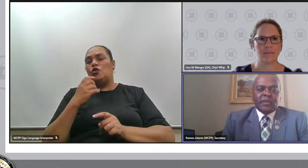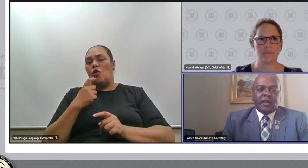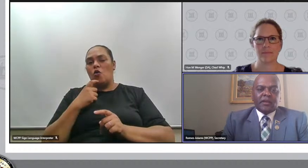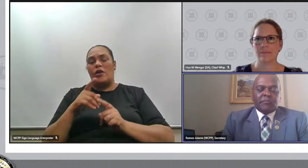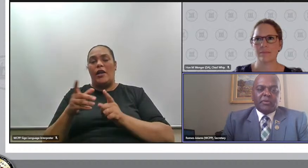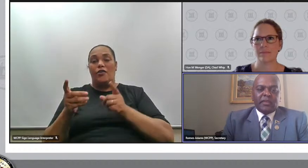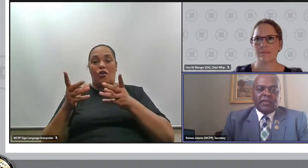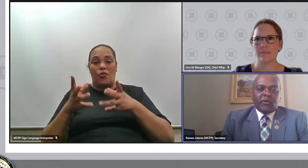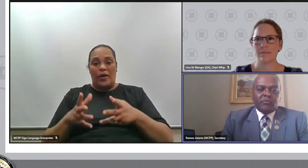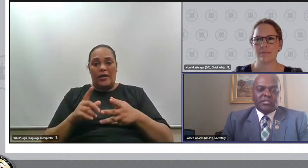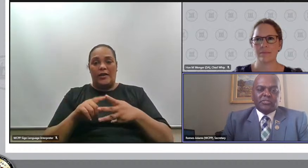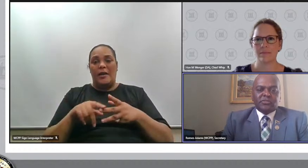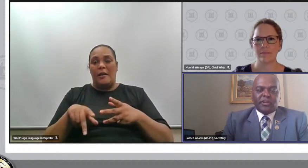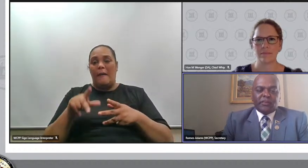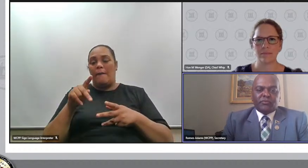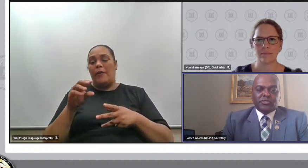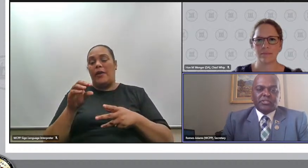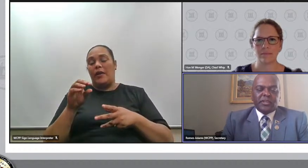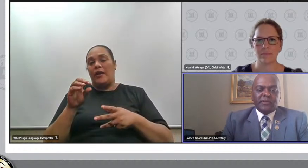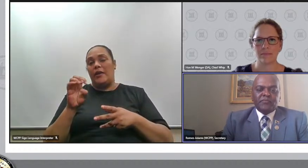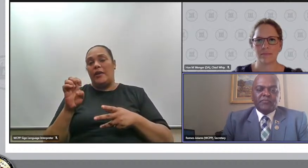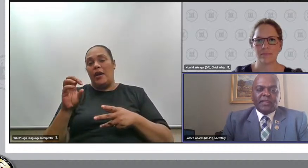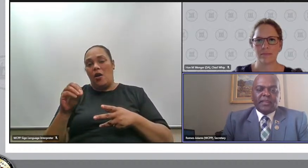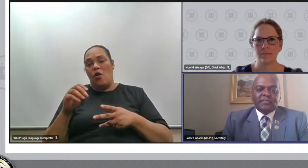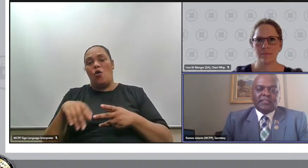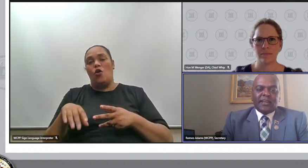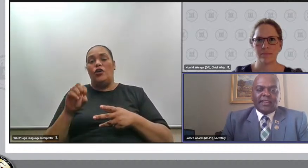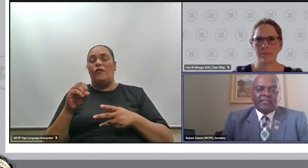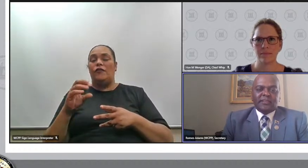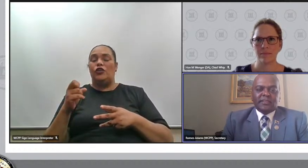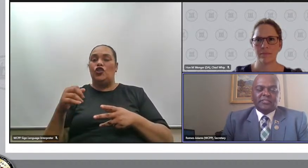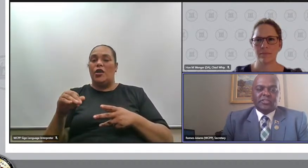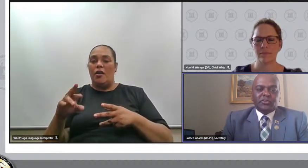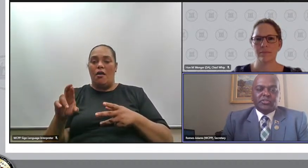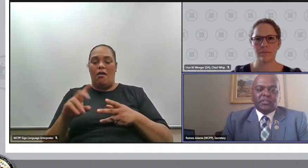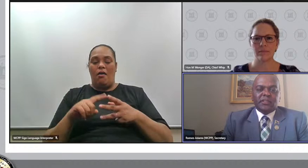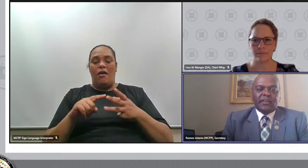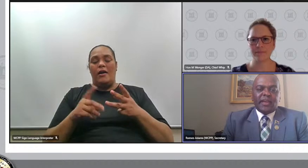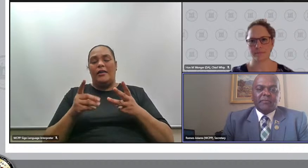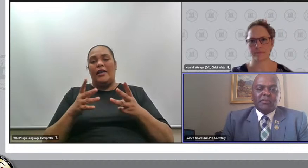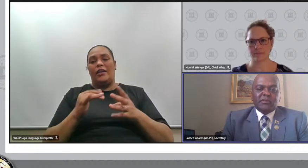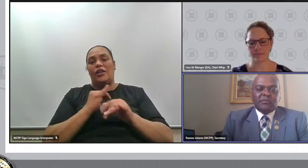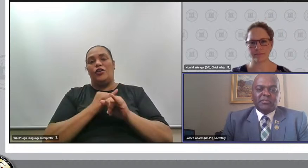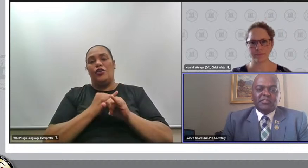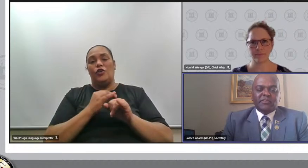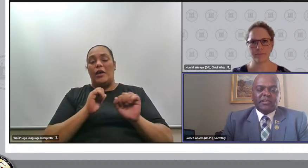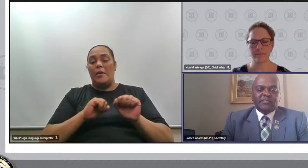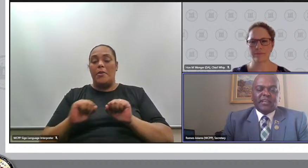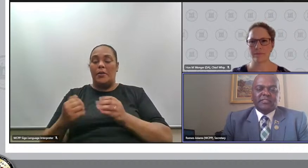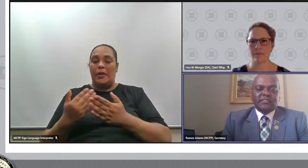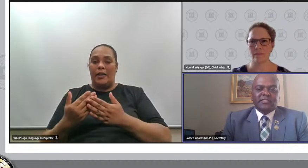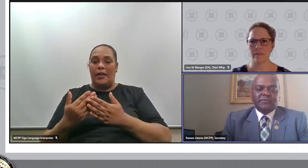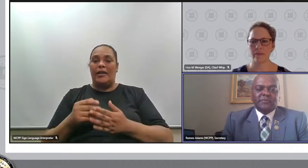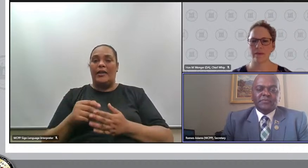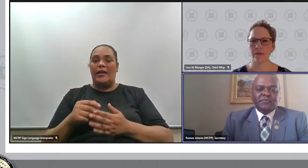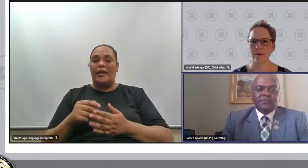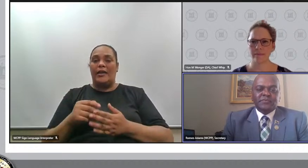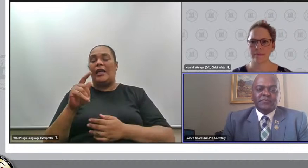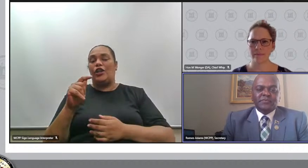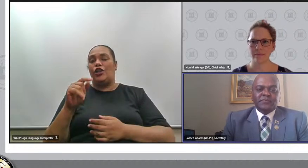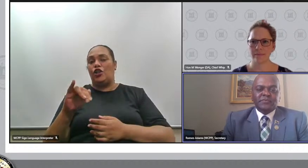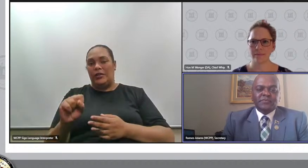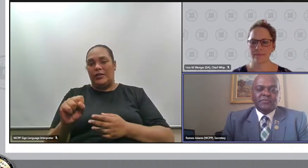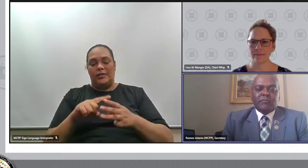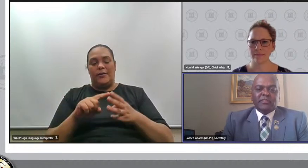Director, PEO, Ms. Sunel Fushia. It is the Director, Institutional Enablement, Mr. Vernon Titus. It